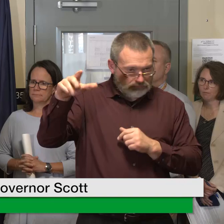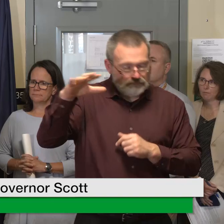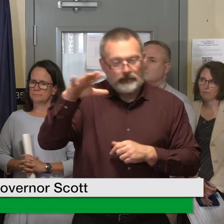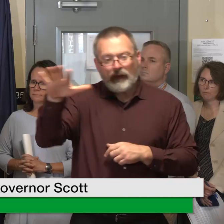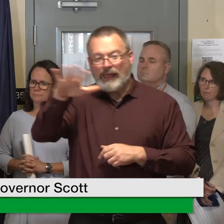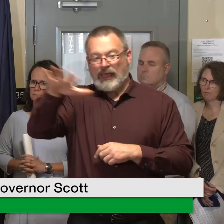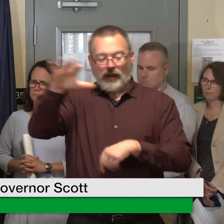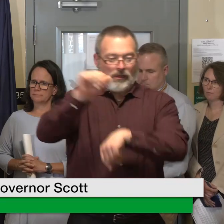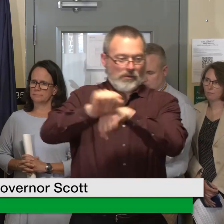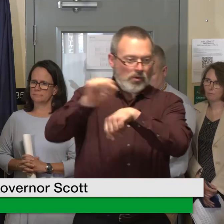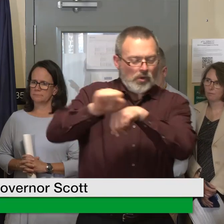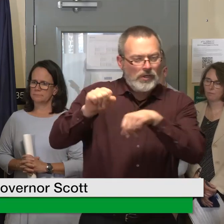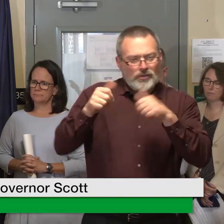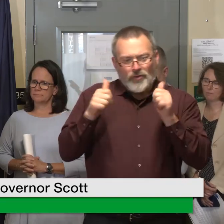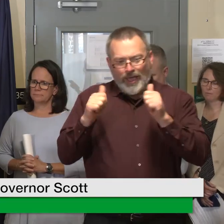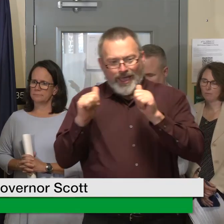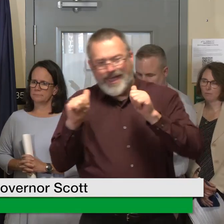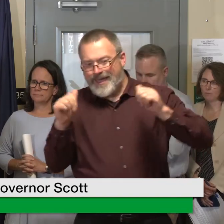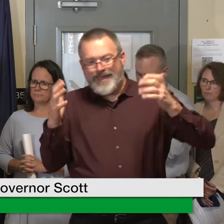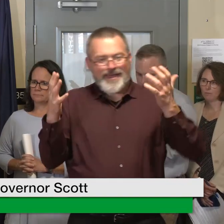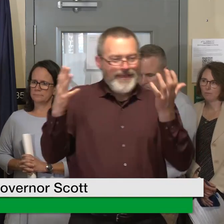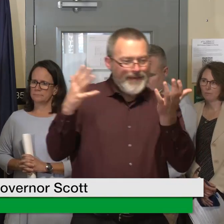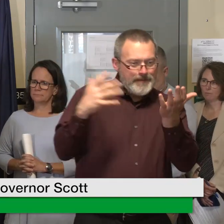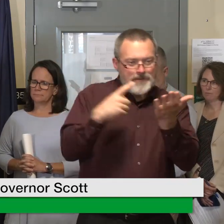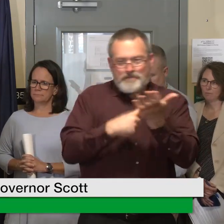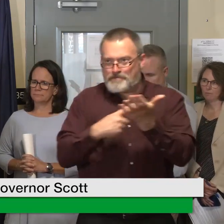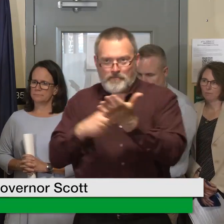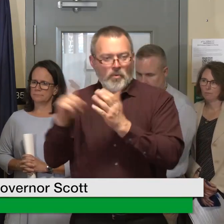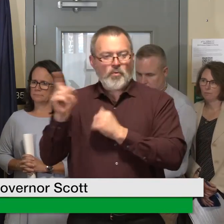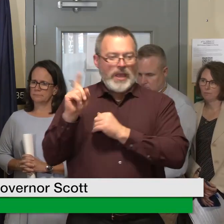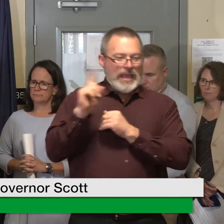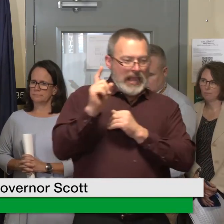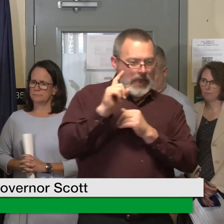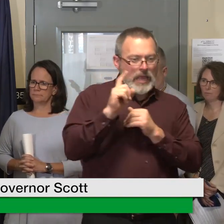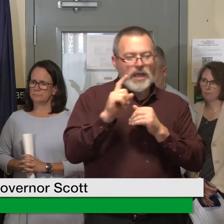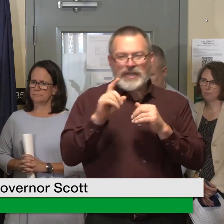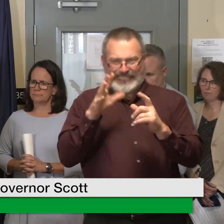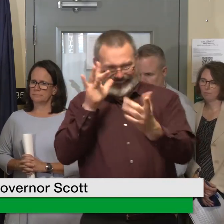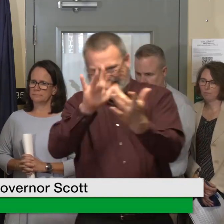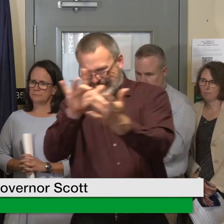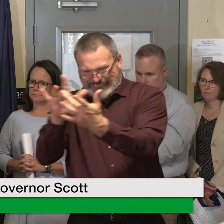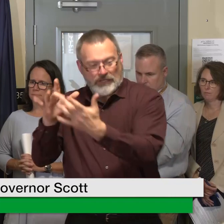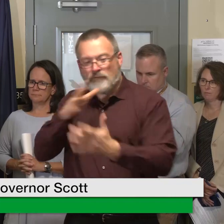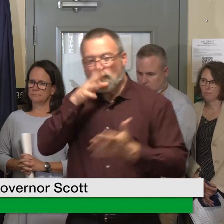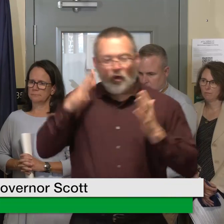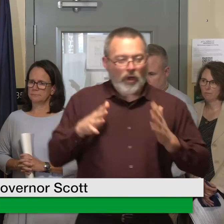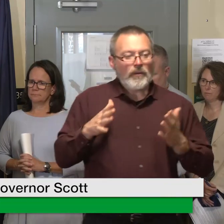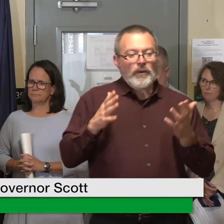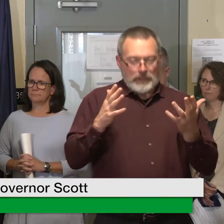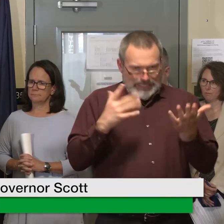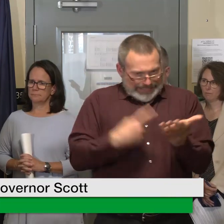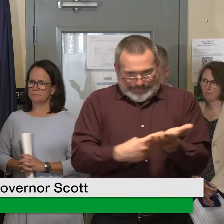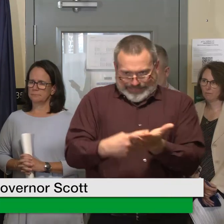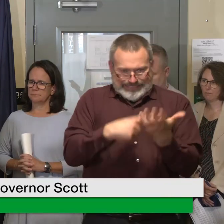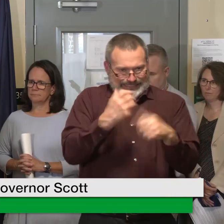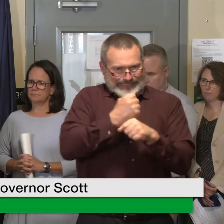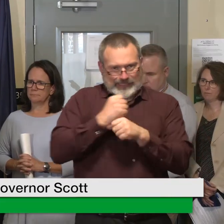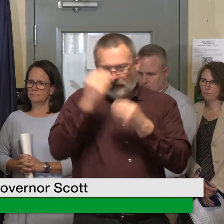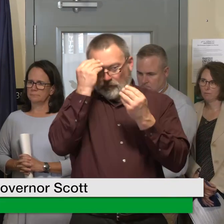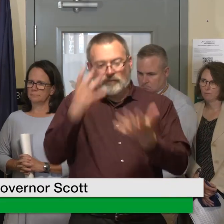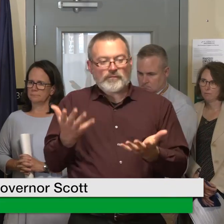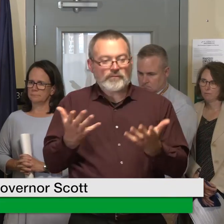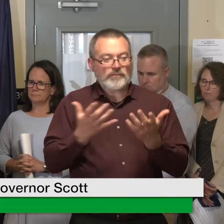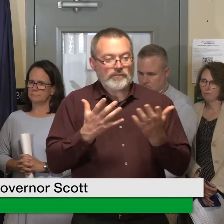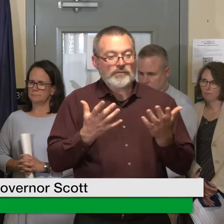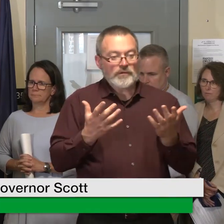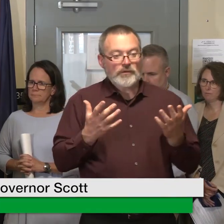and discuss issues like that with as many farmers as we possibly can. So a lot of visits are going on talking